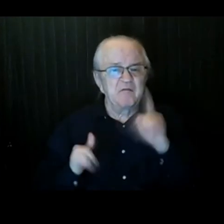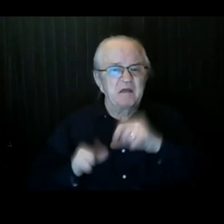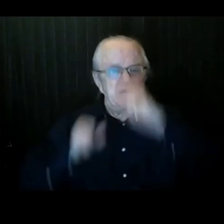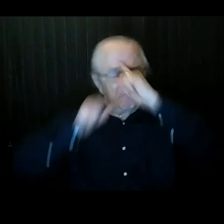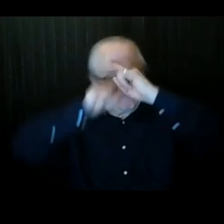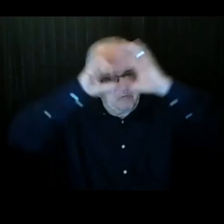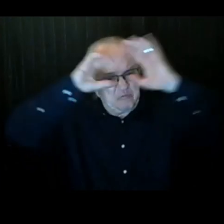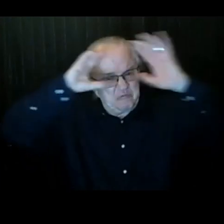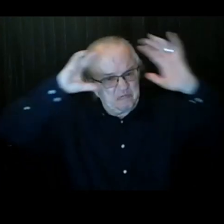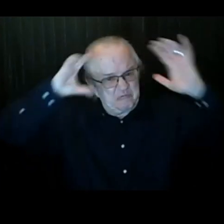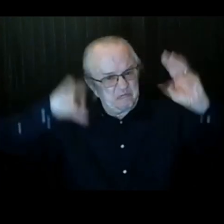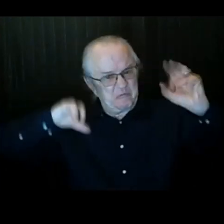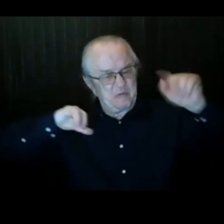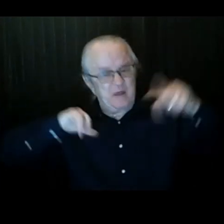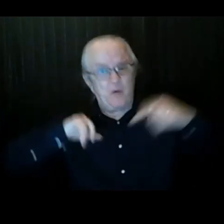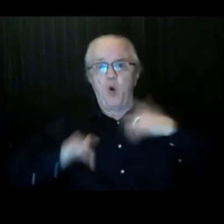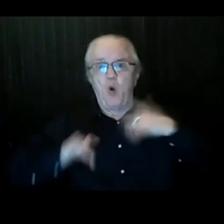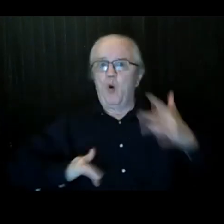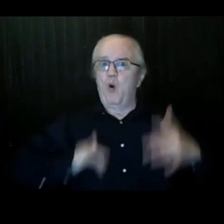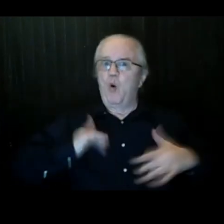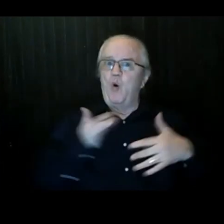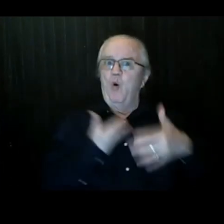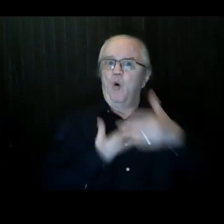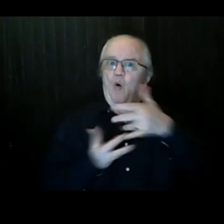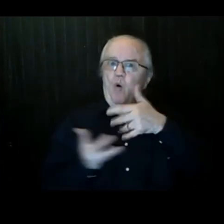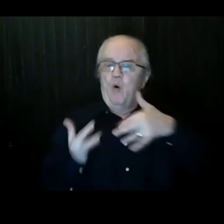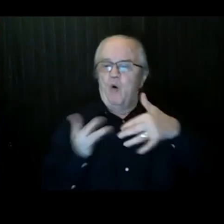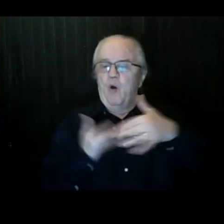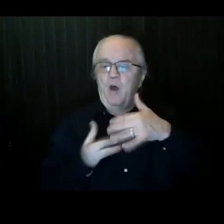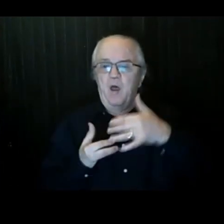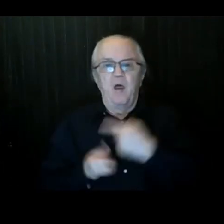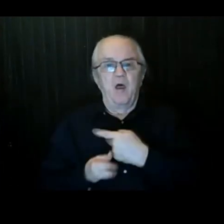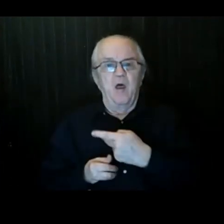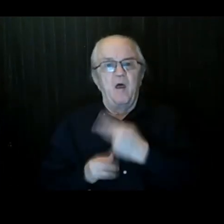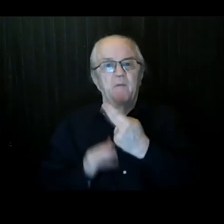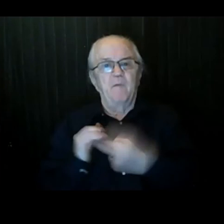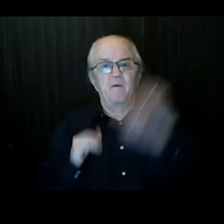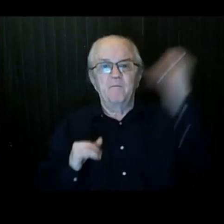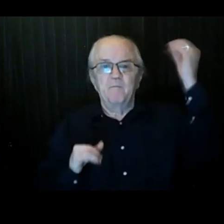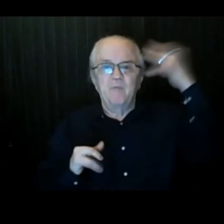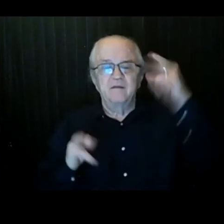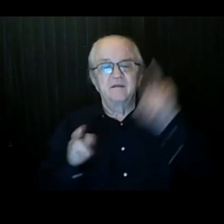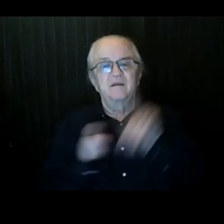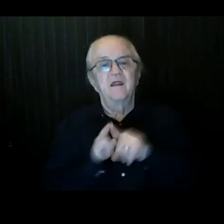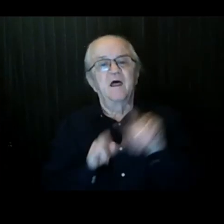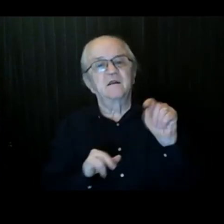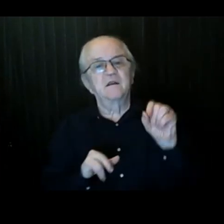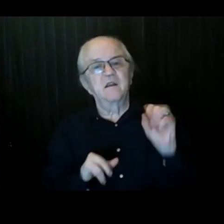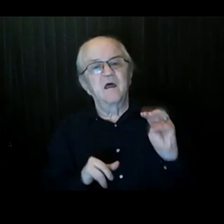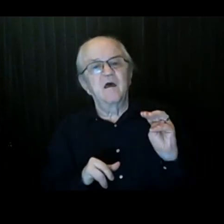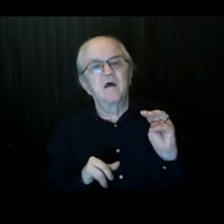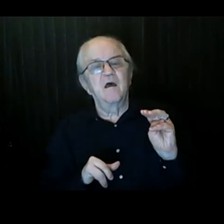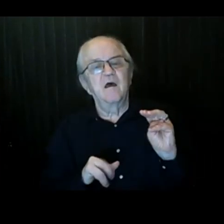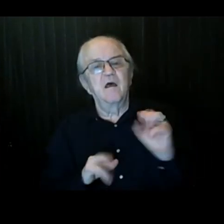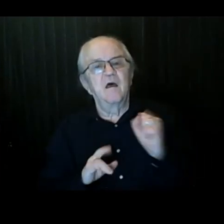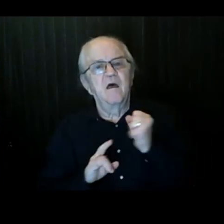so excited to be around somebody like that. And on top of that, both of us were Methodists, like Tom McDermott. And it was one of those moments